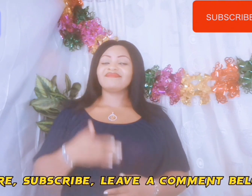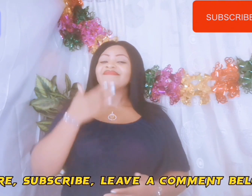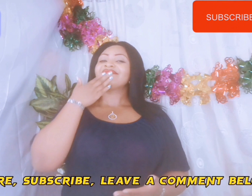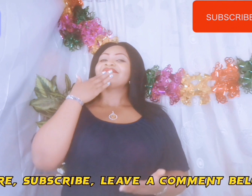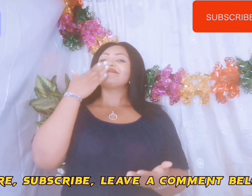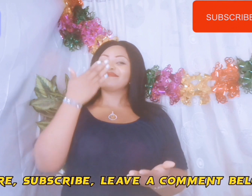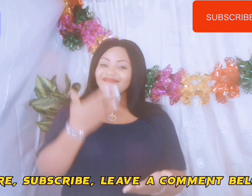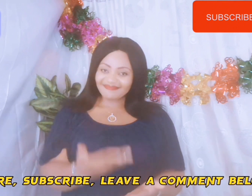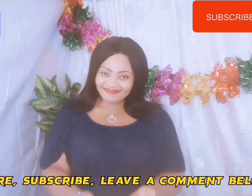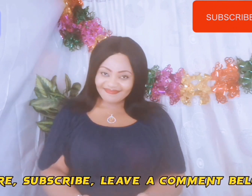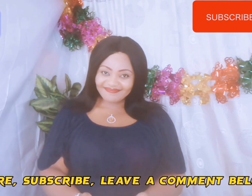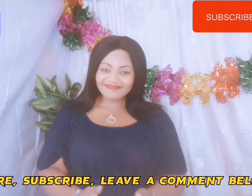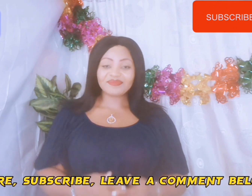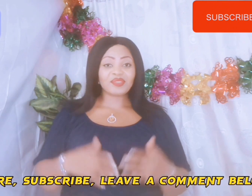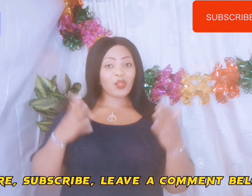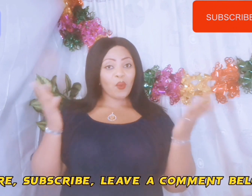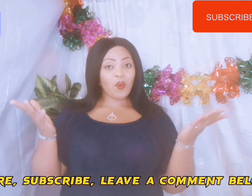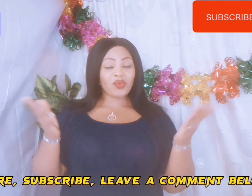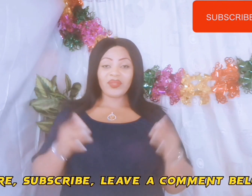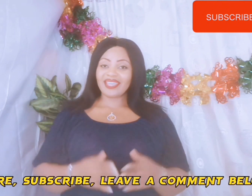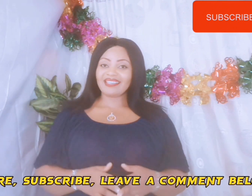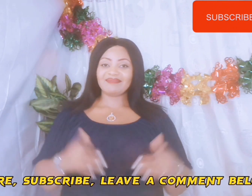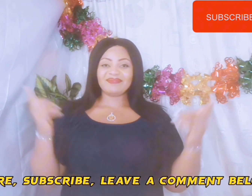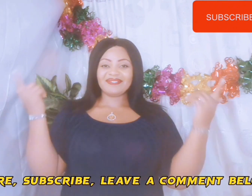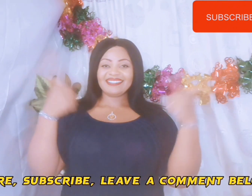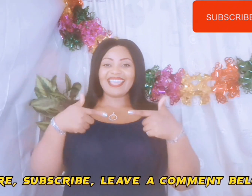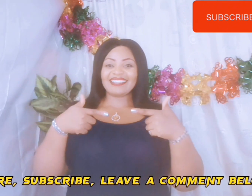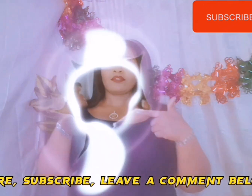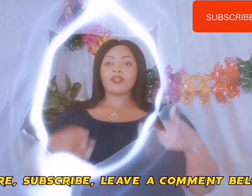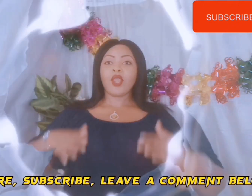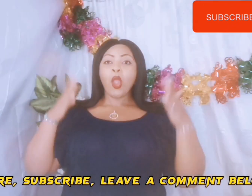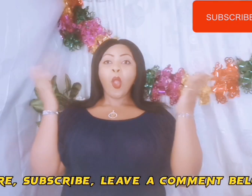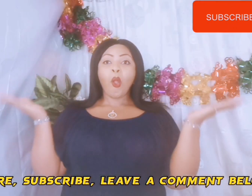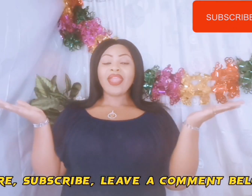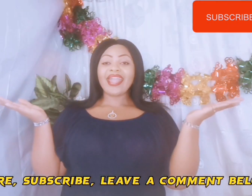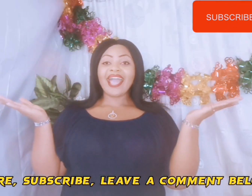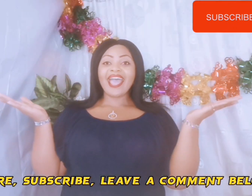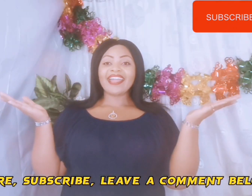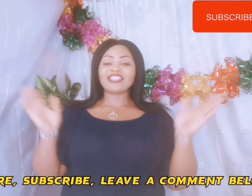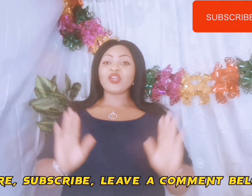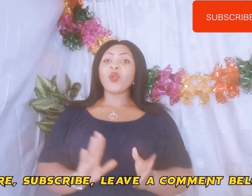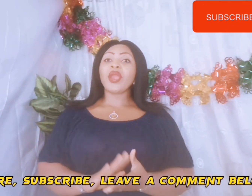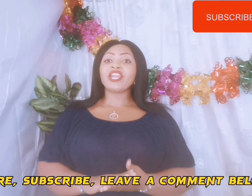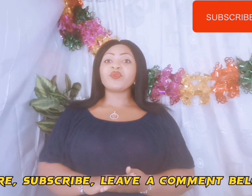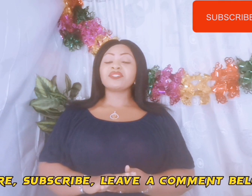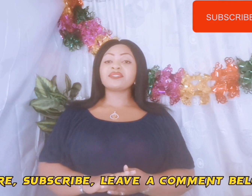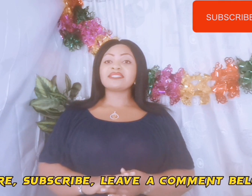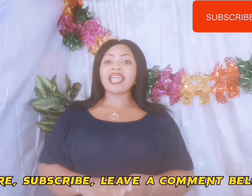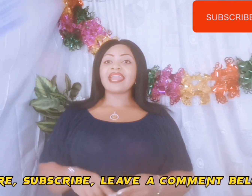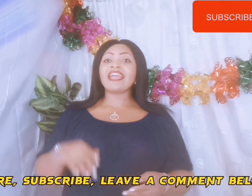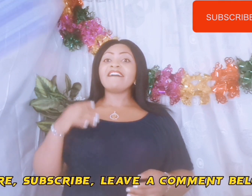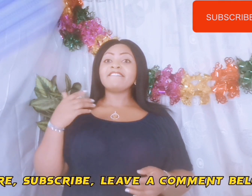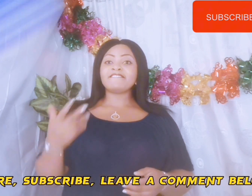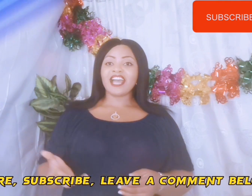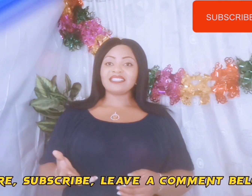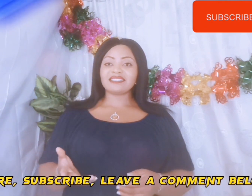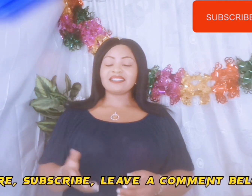Don't do this, okay? Good, yes, and keep smiling, okay? Next. Okay, guys, so when you want